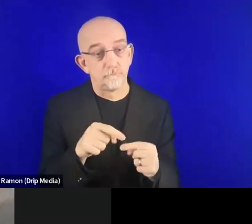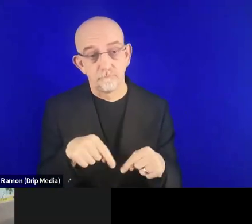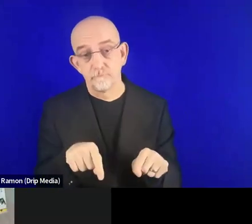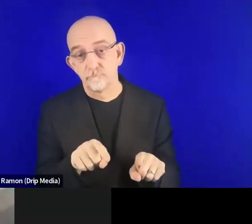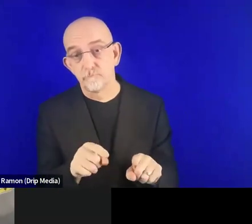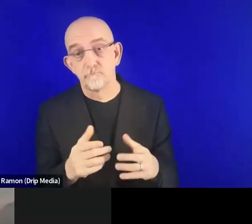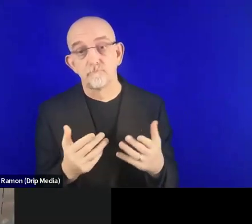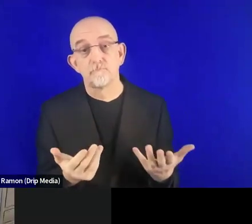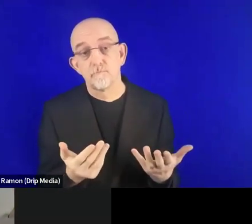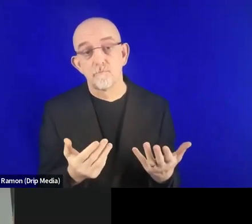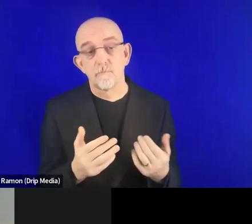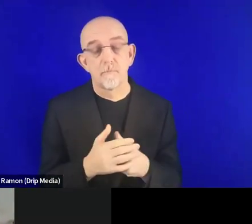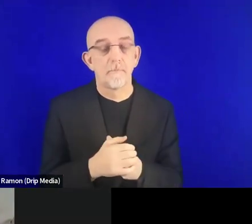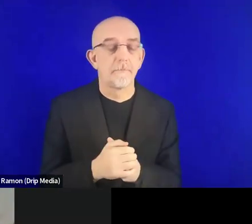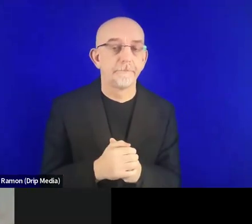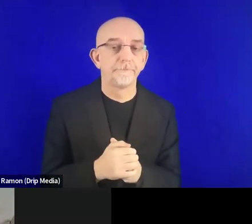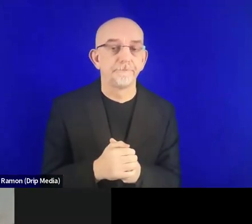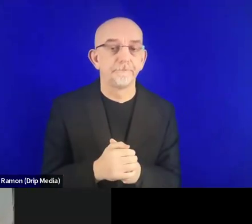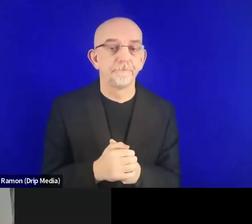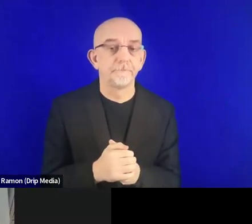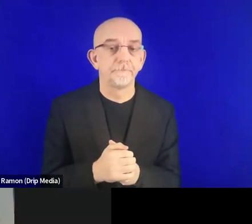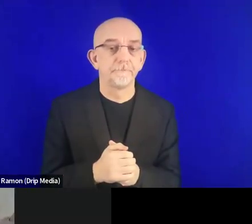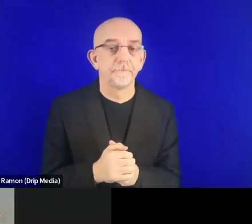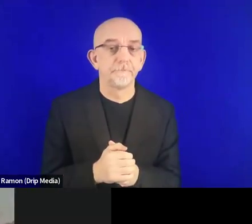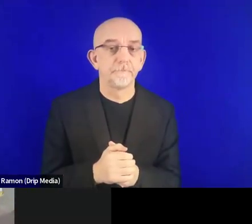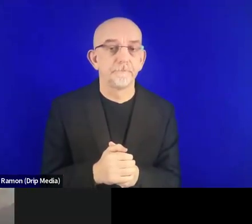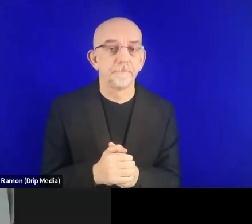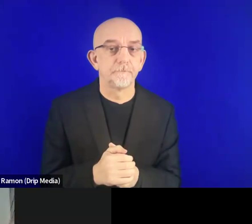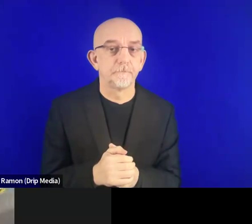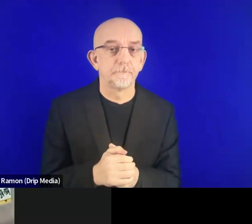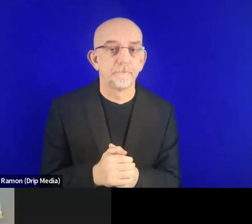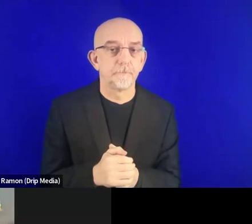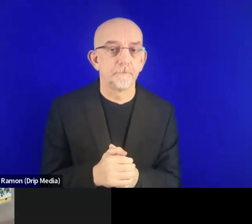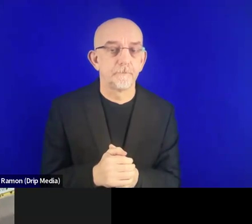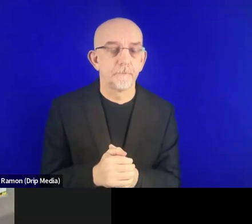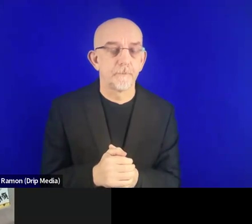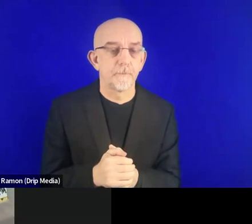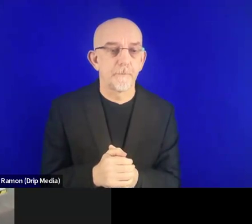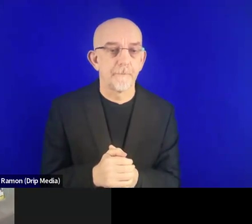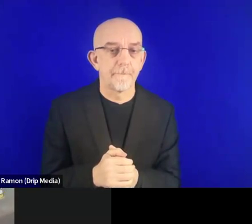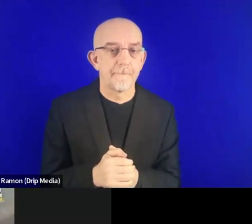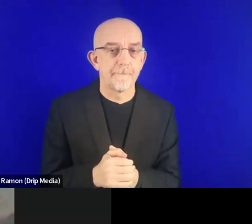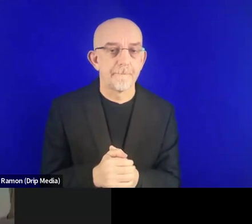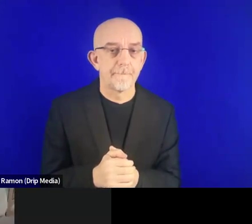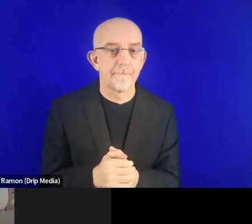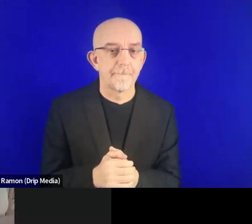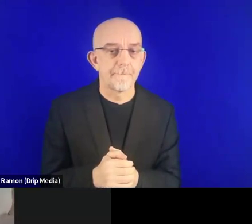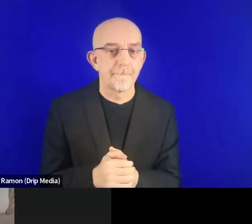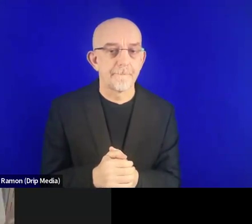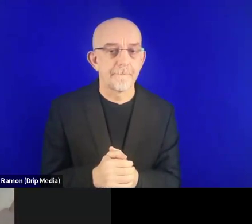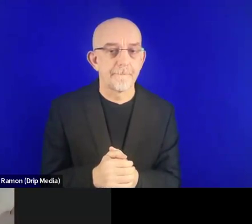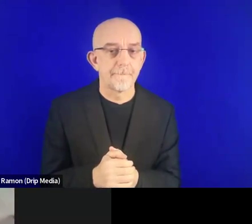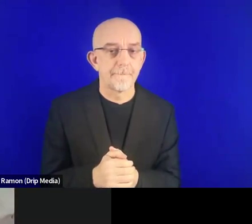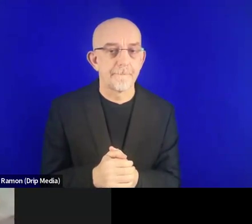you have to now look at how social protection, if it's not there, how do we